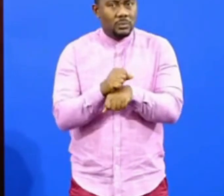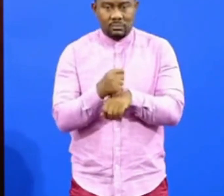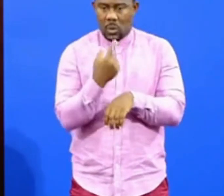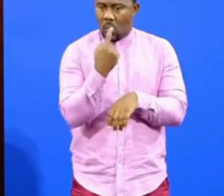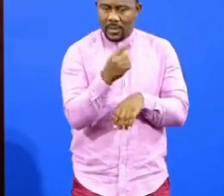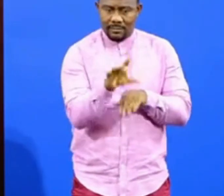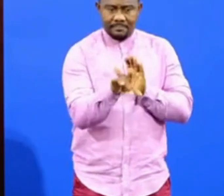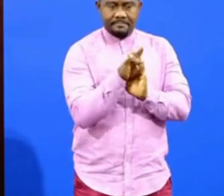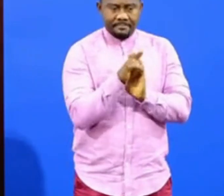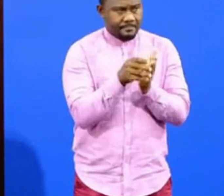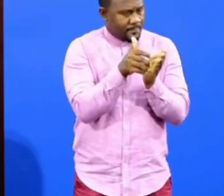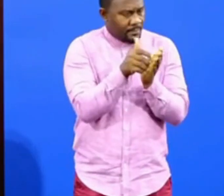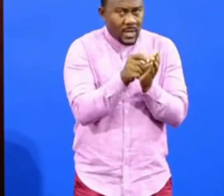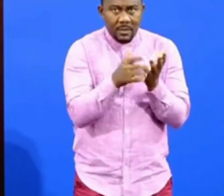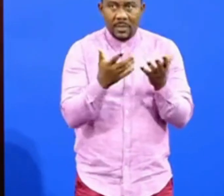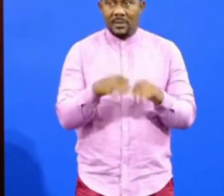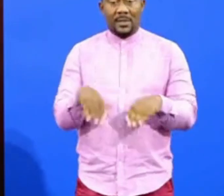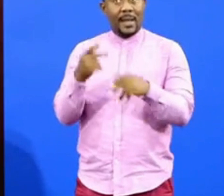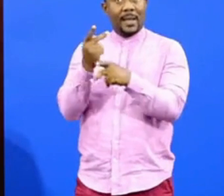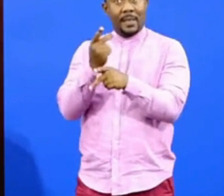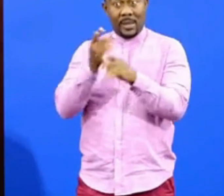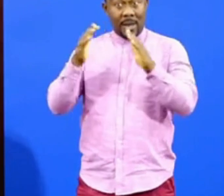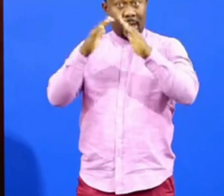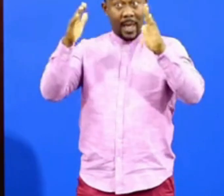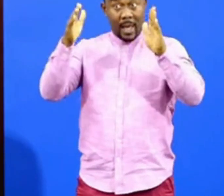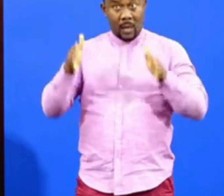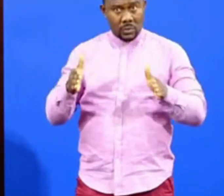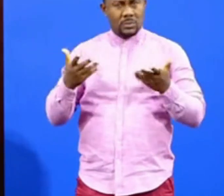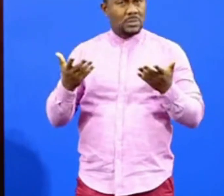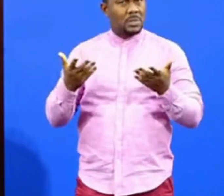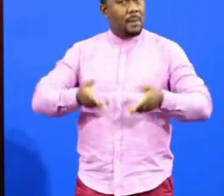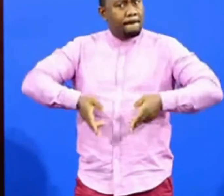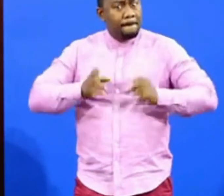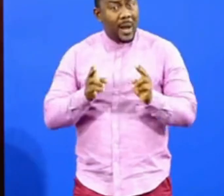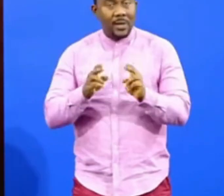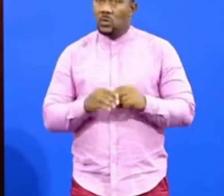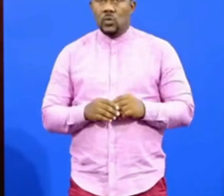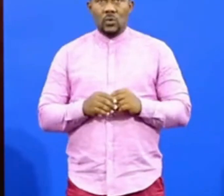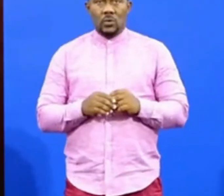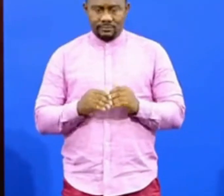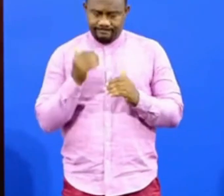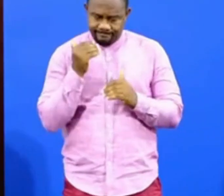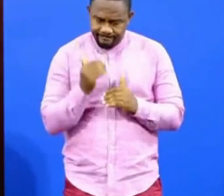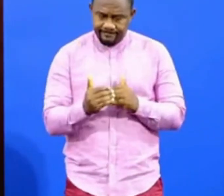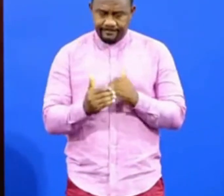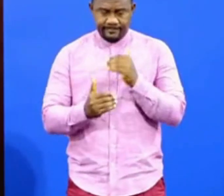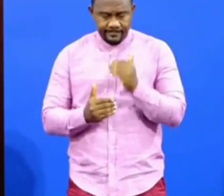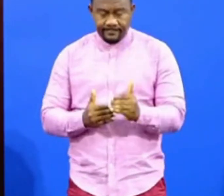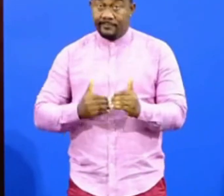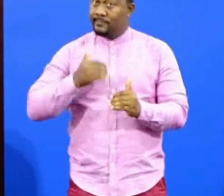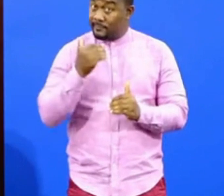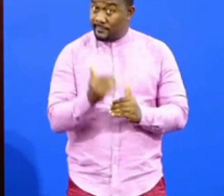commodity at a time. We open one warehouse at a time. The idea is not to rush the process, but to make sure that at every single stage it's